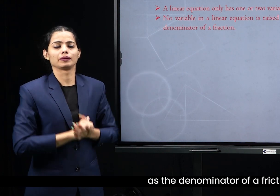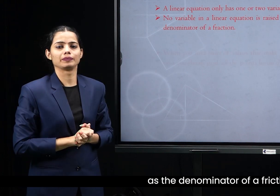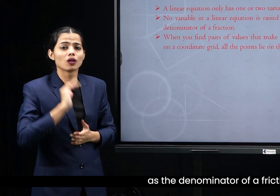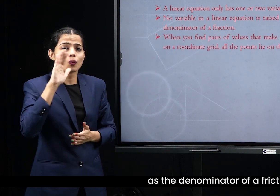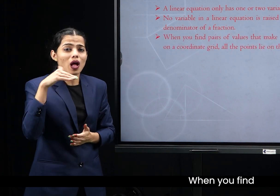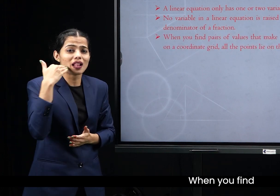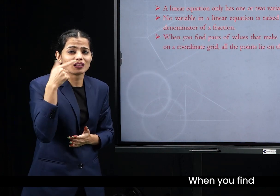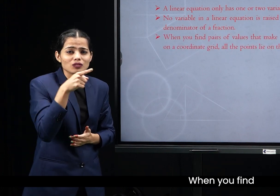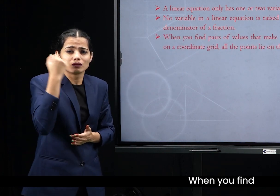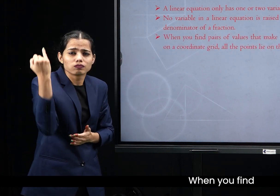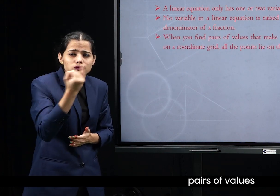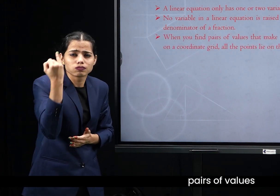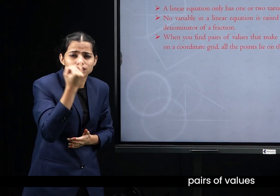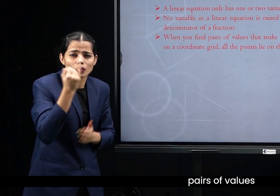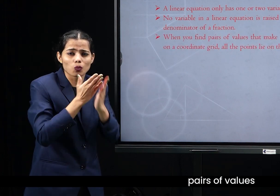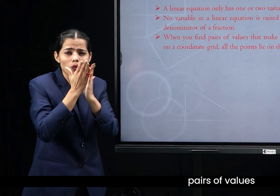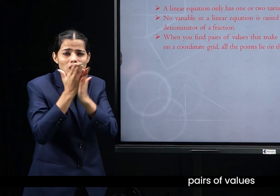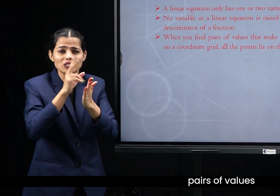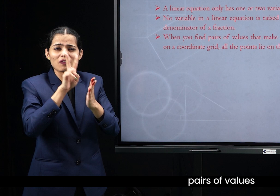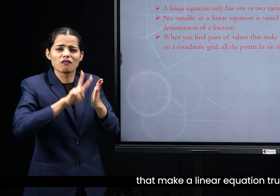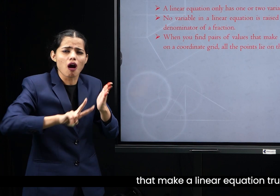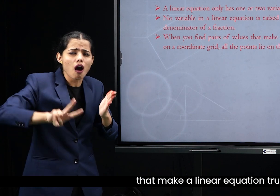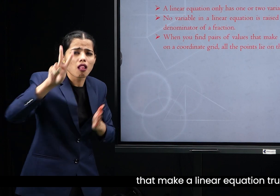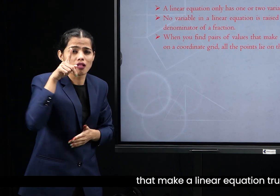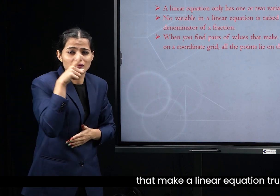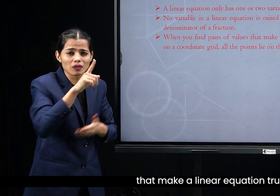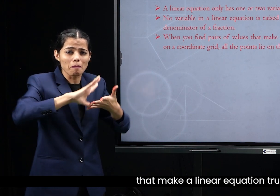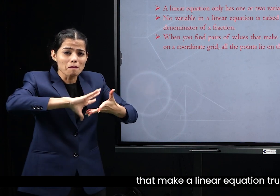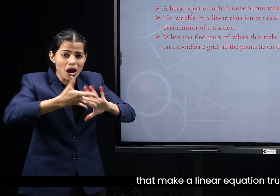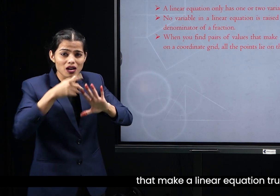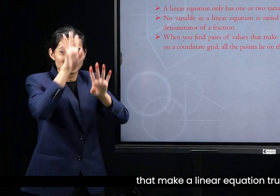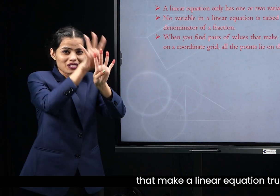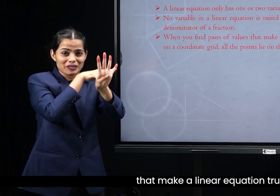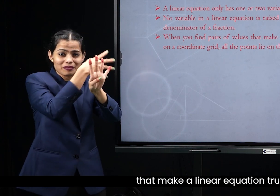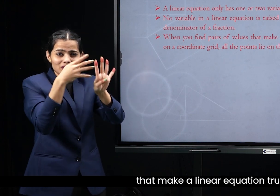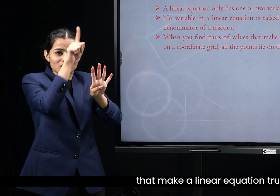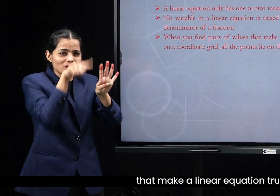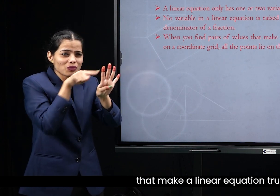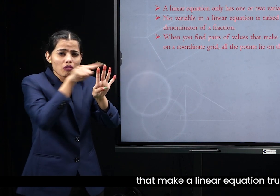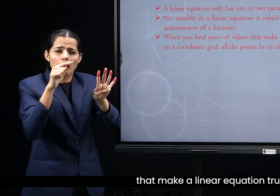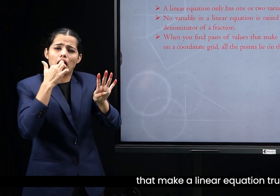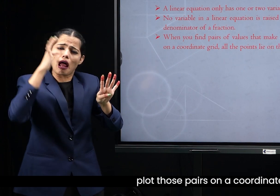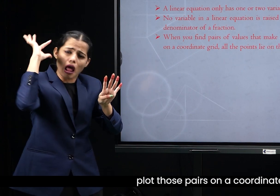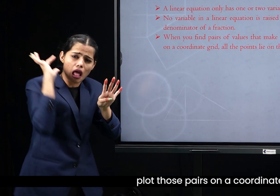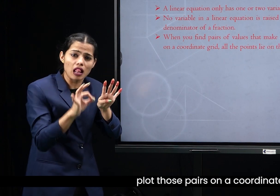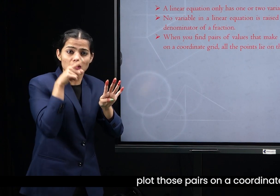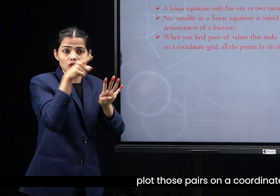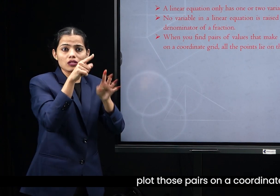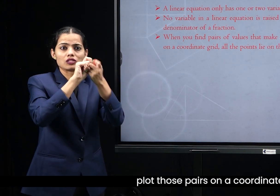When you find pairs of values that make a linear equation true and plot those pairs